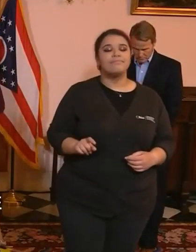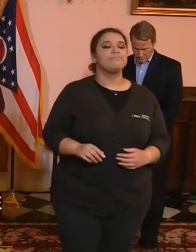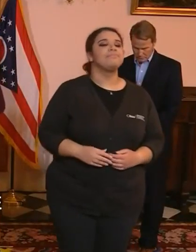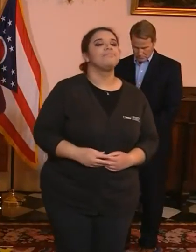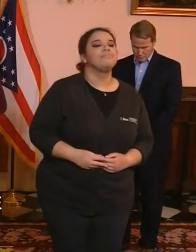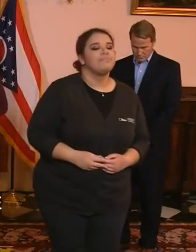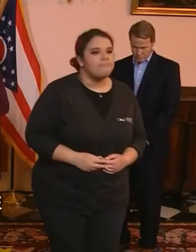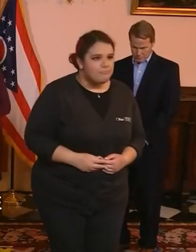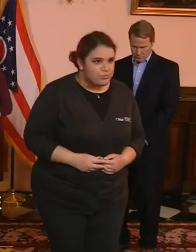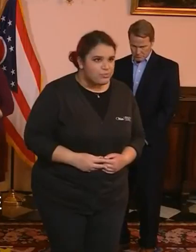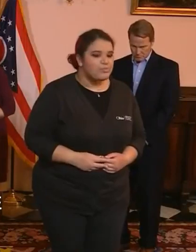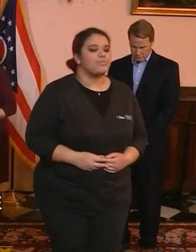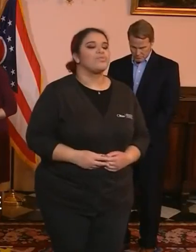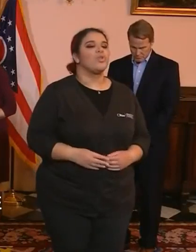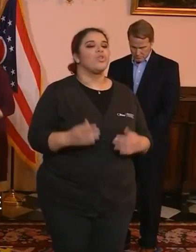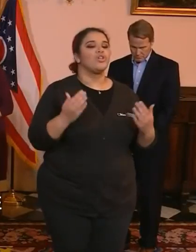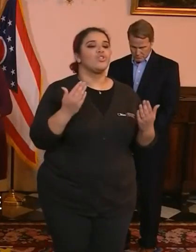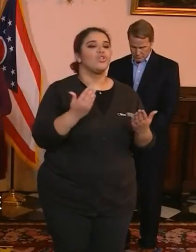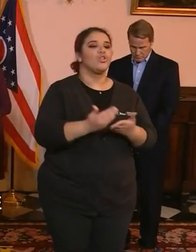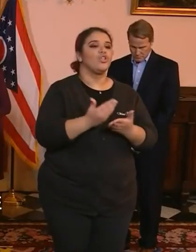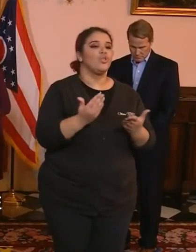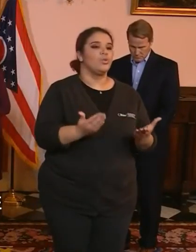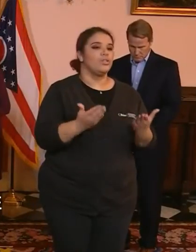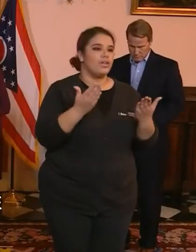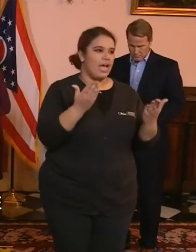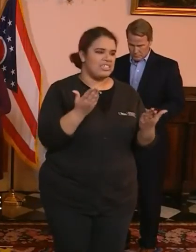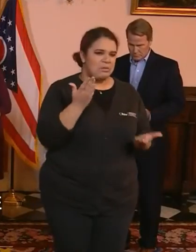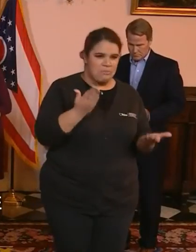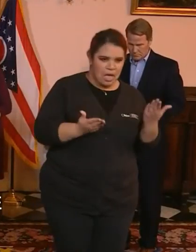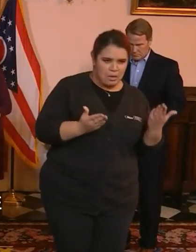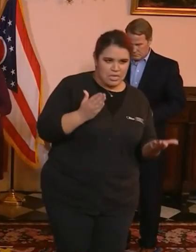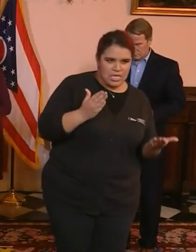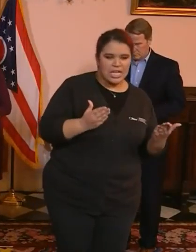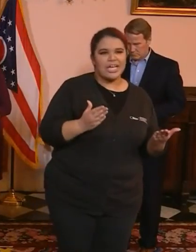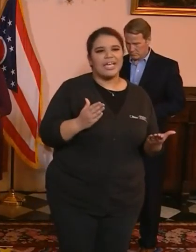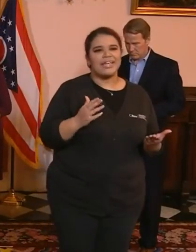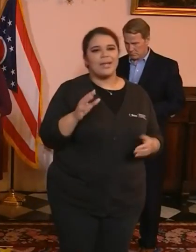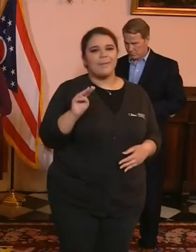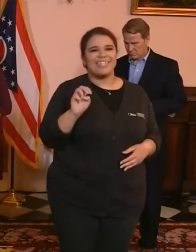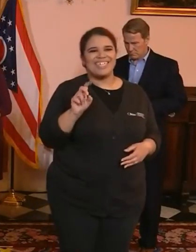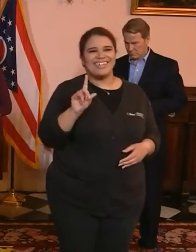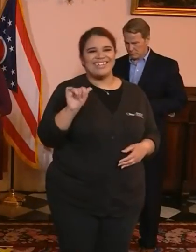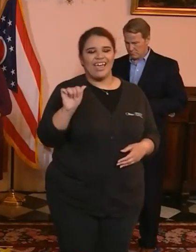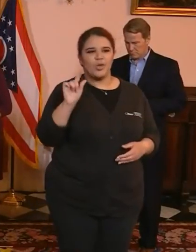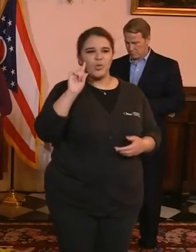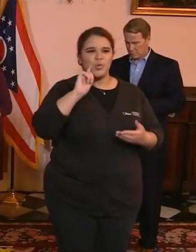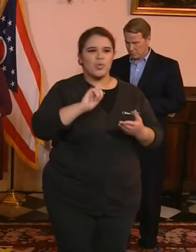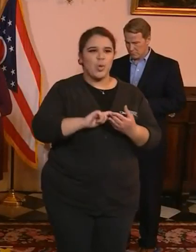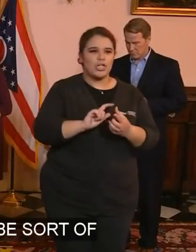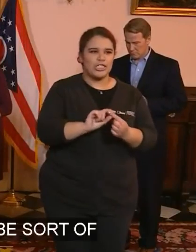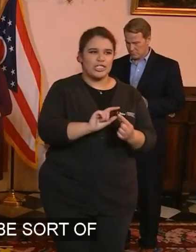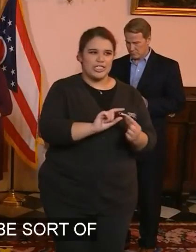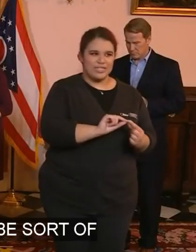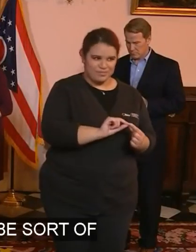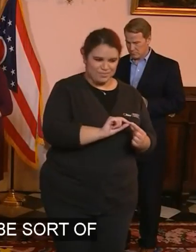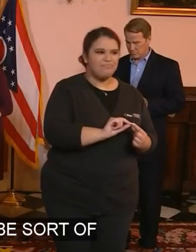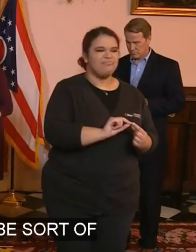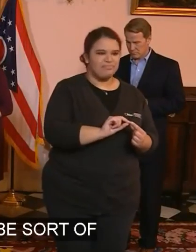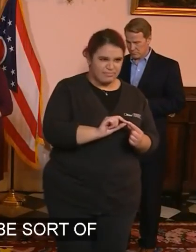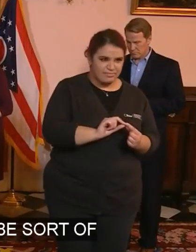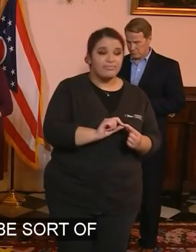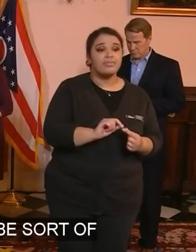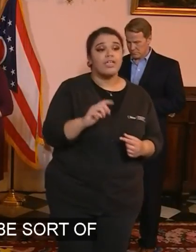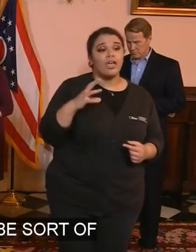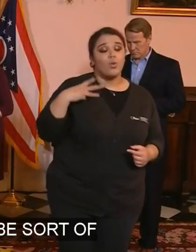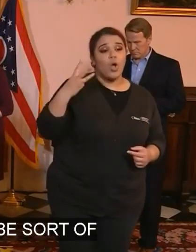guidance out there. Originally, you might have seen in the media that to be sort of done with your disease progress in